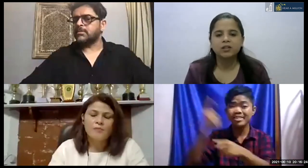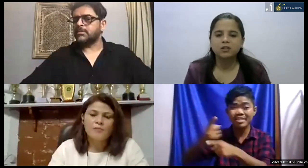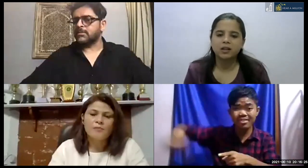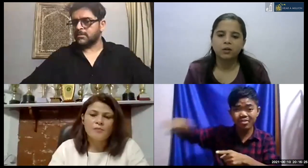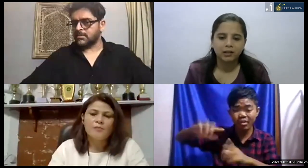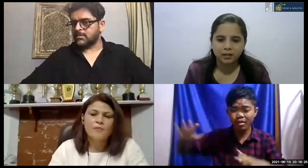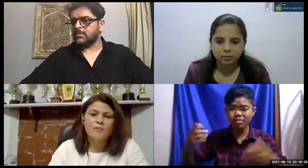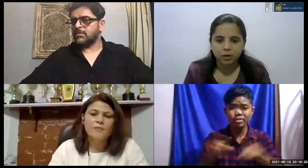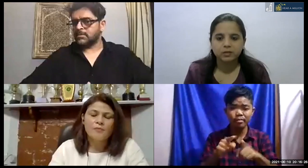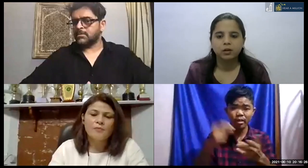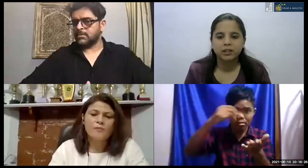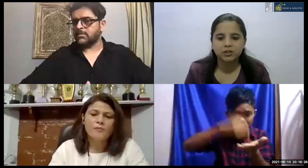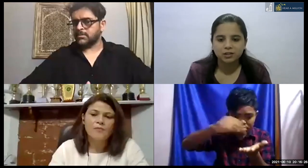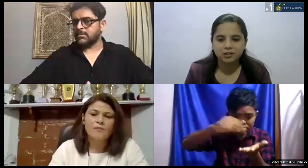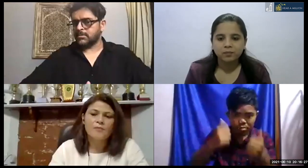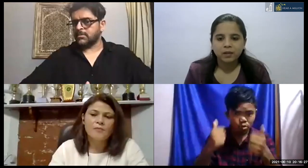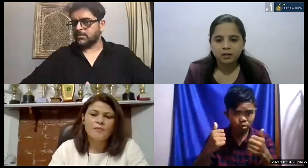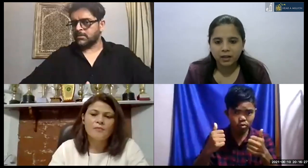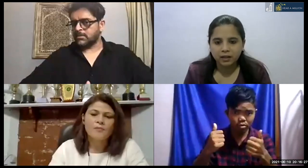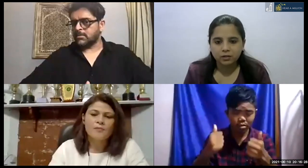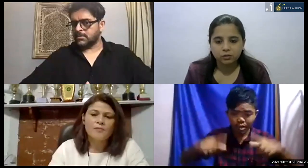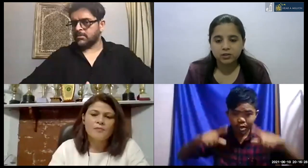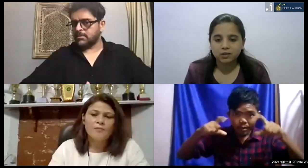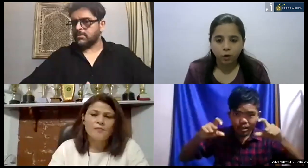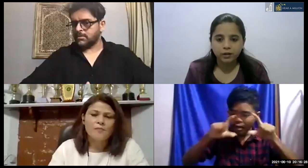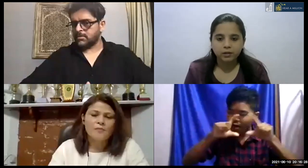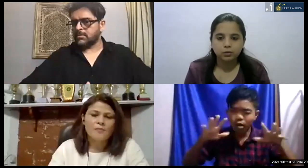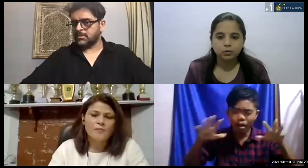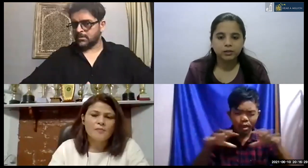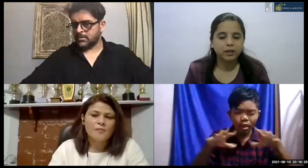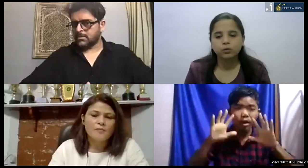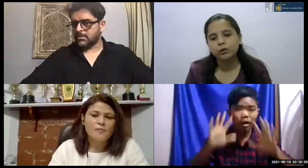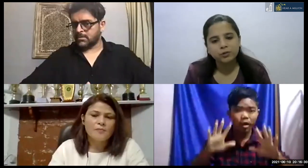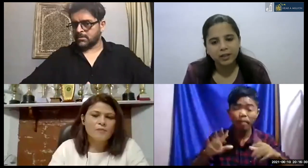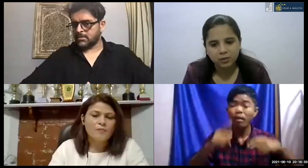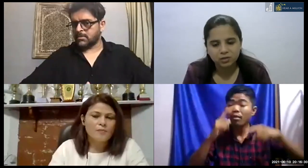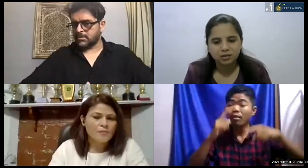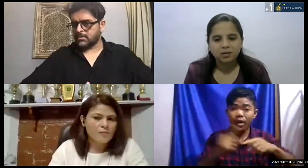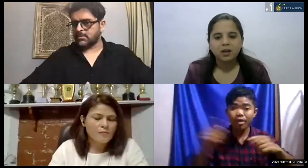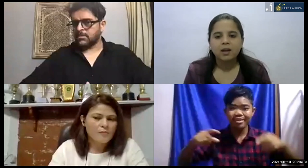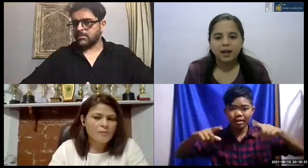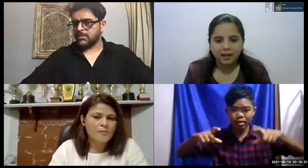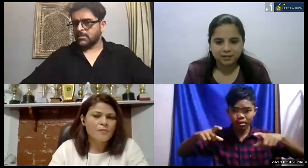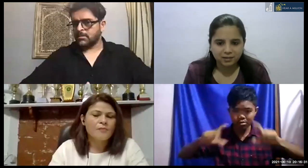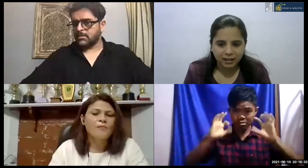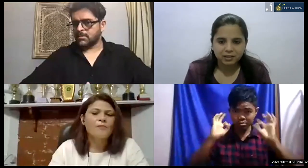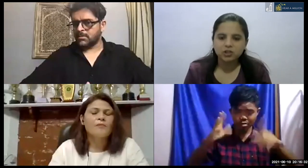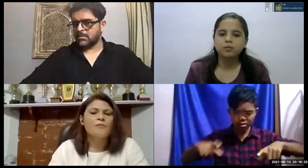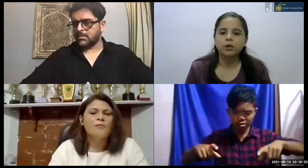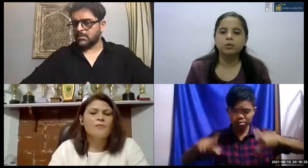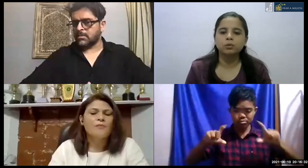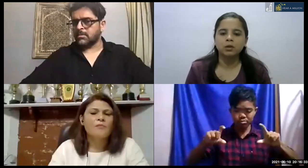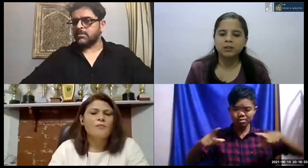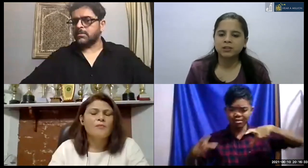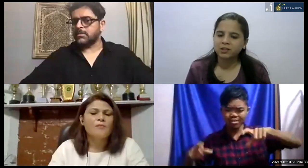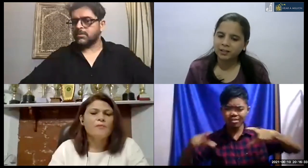mean, teachers are not clear, because all the teachers, they just want to, they do not use the images as the things. They just